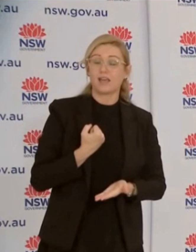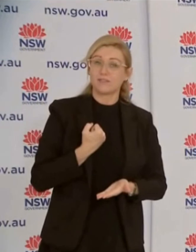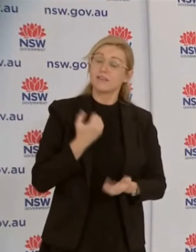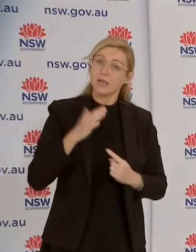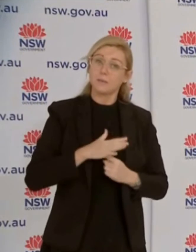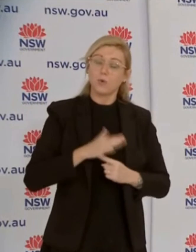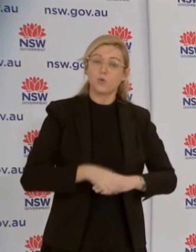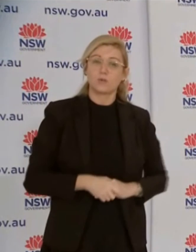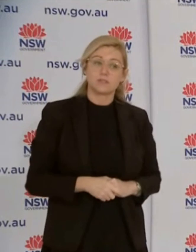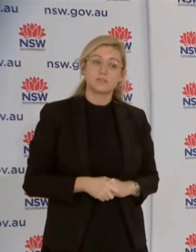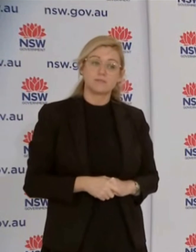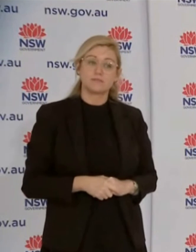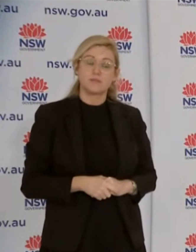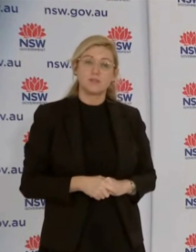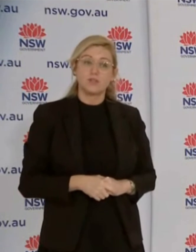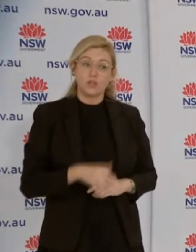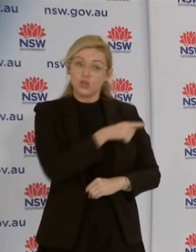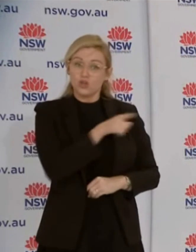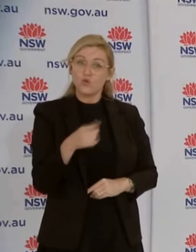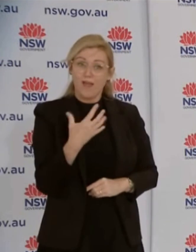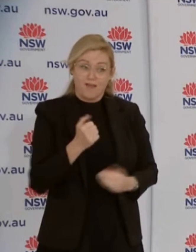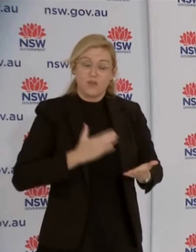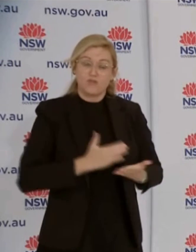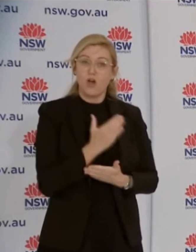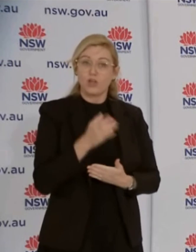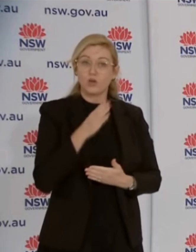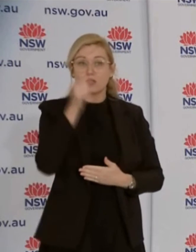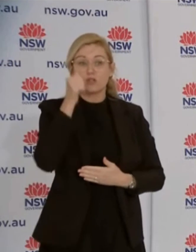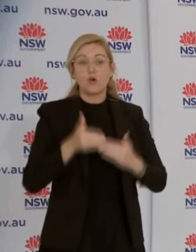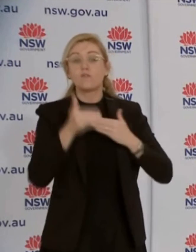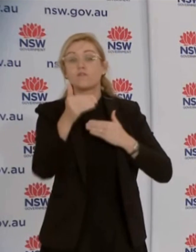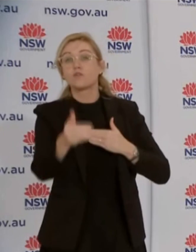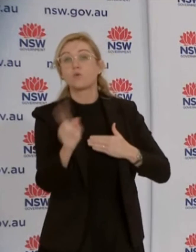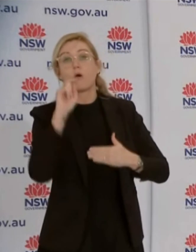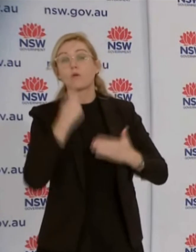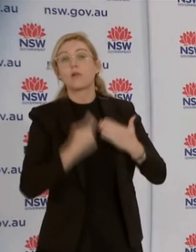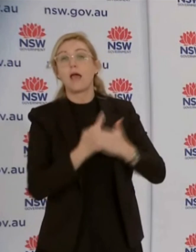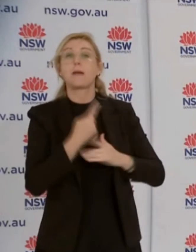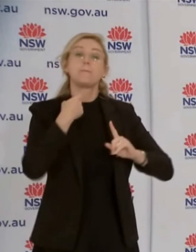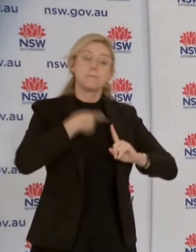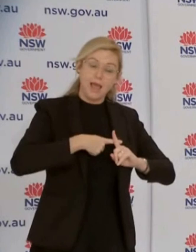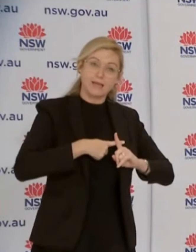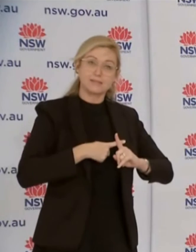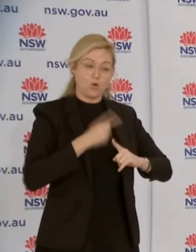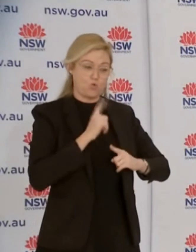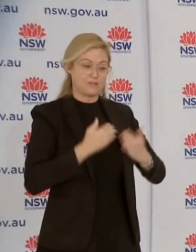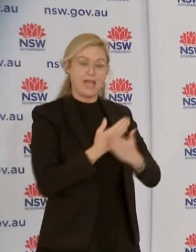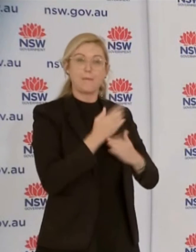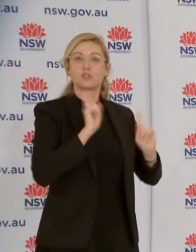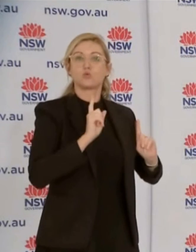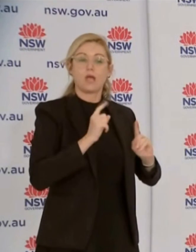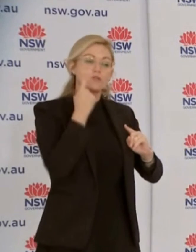to convey that to the community. The community has a right to know what's coming up, as well as how we're dealing with things day to day. And I will always commit to doing